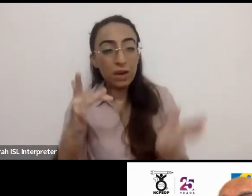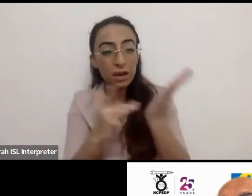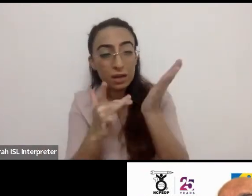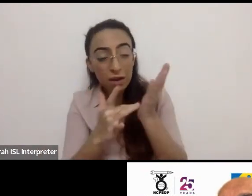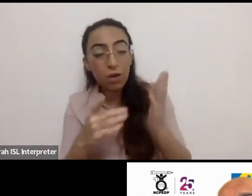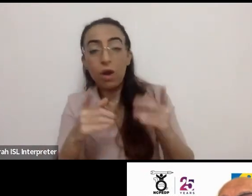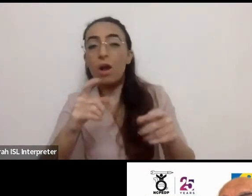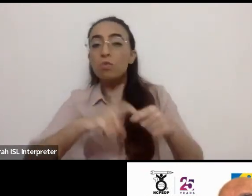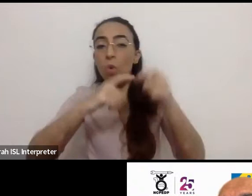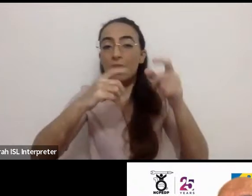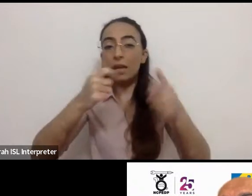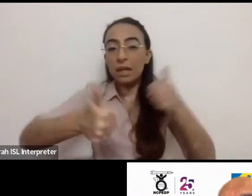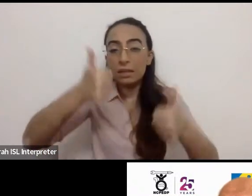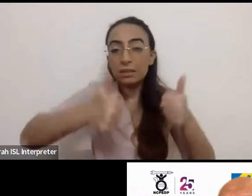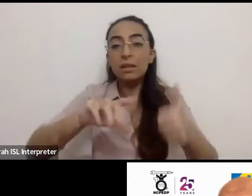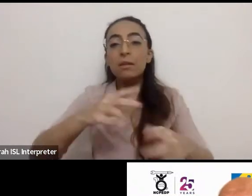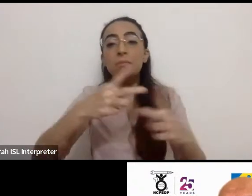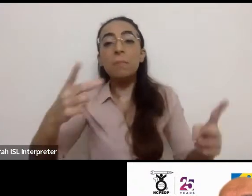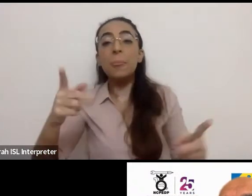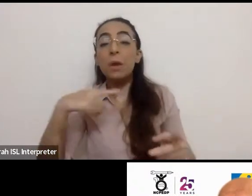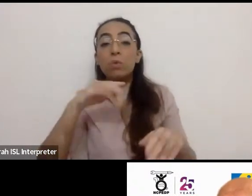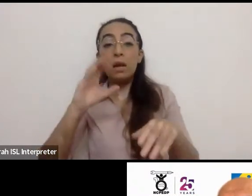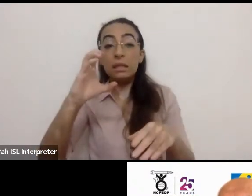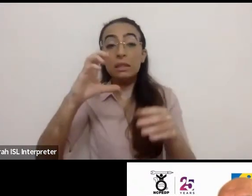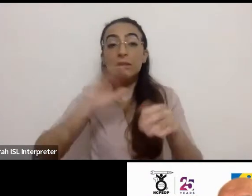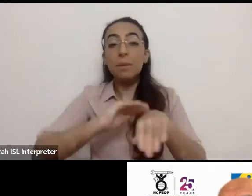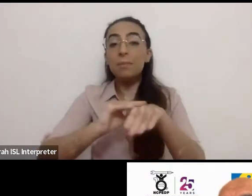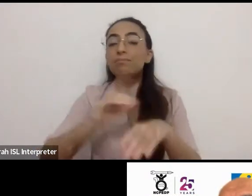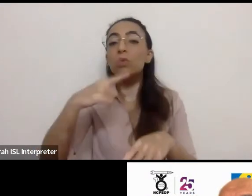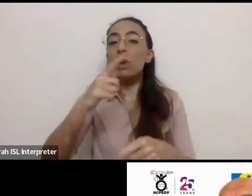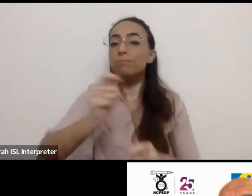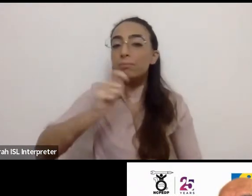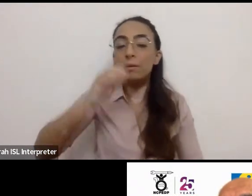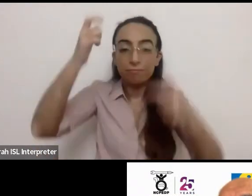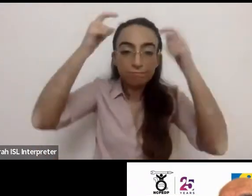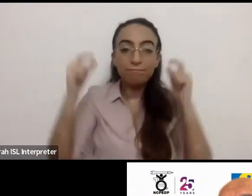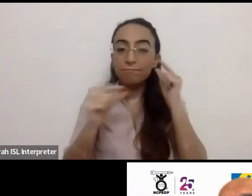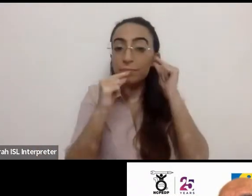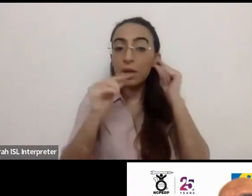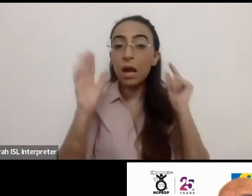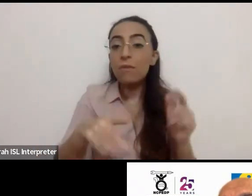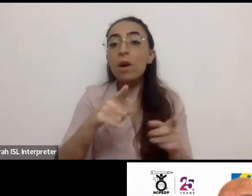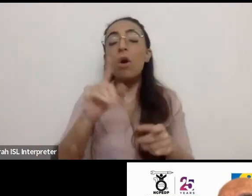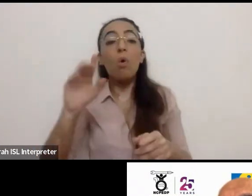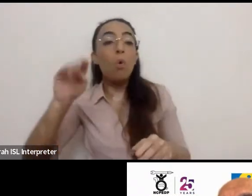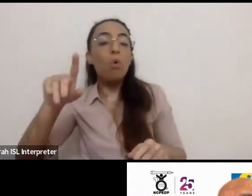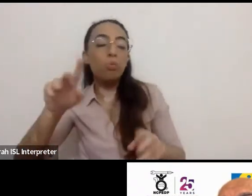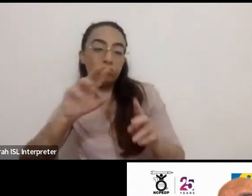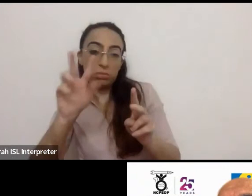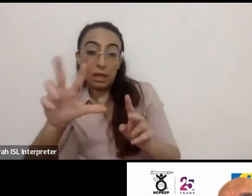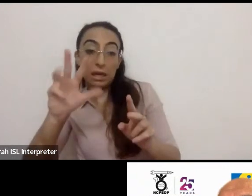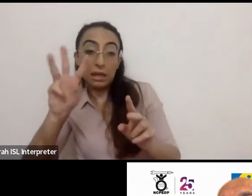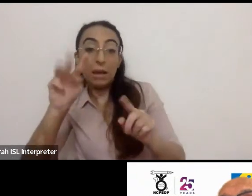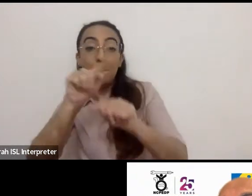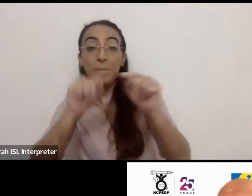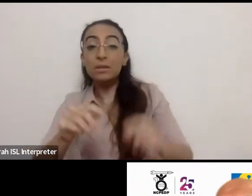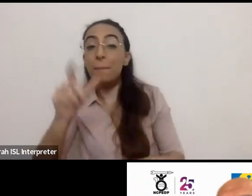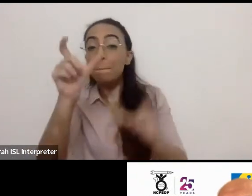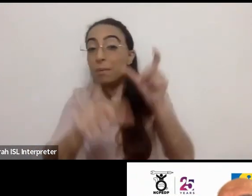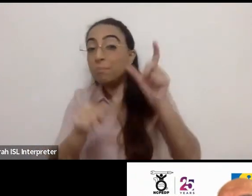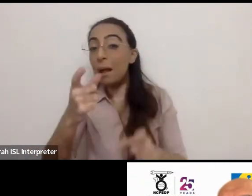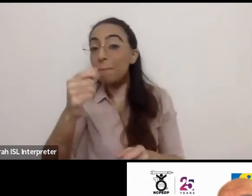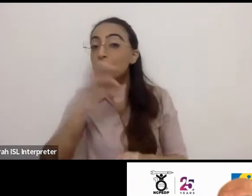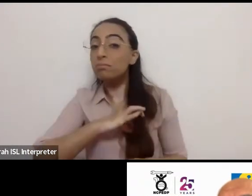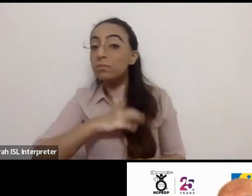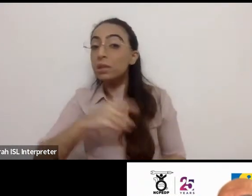quality testing or customer service, right? 83% of people are doing billable roles inside of the company. And that's